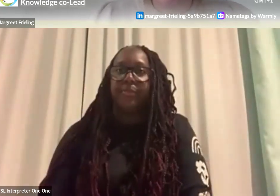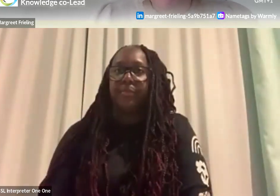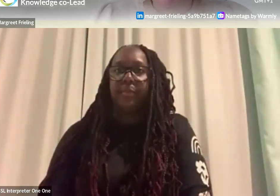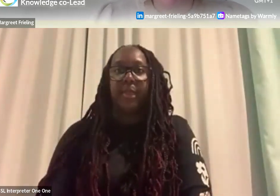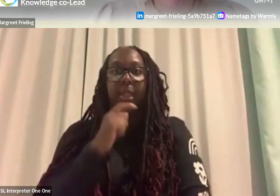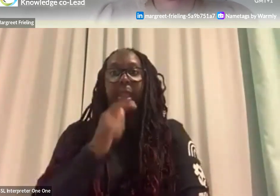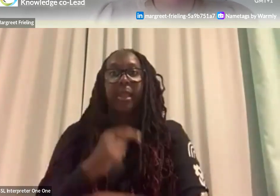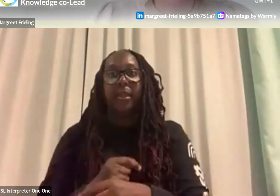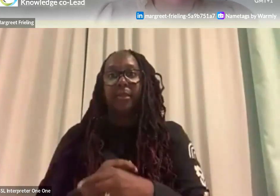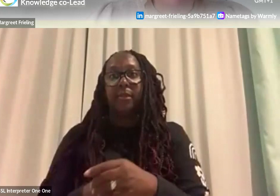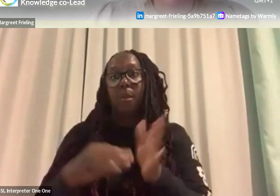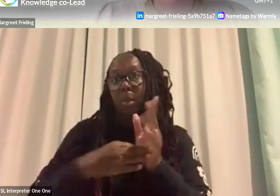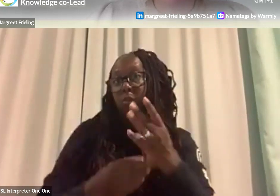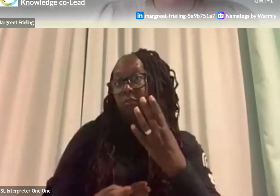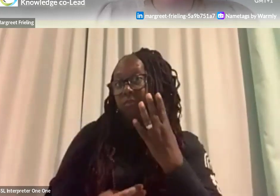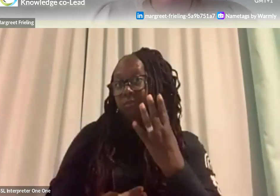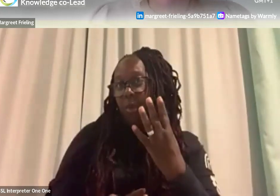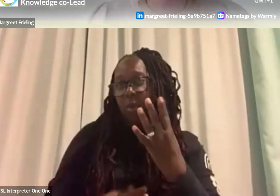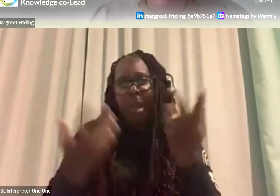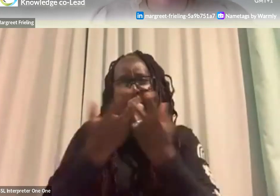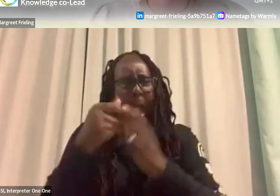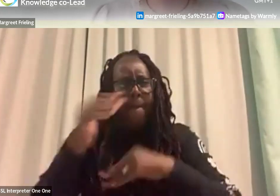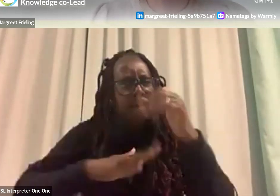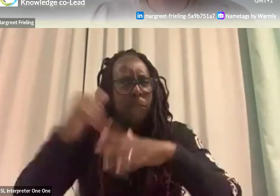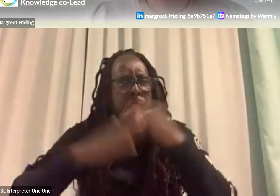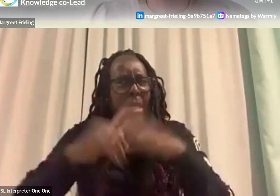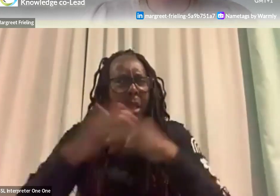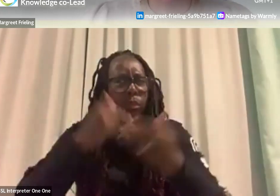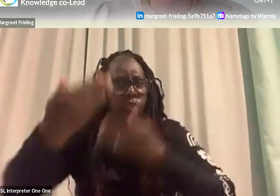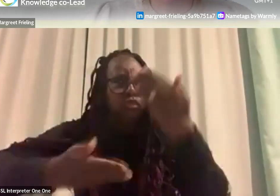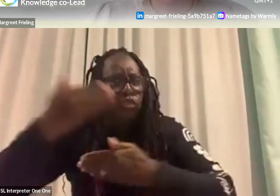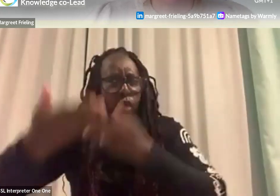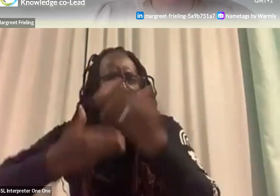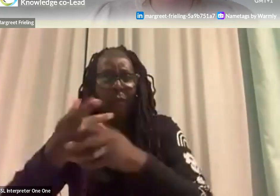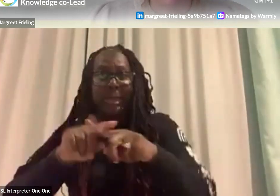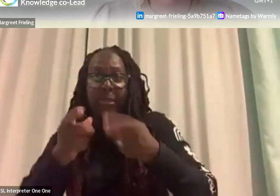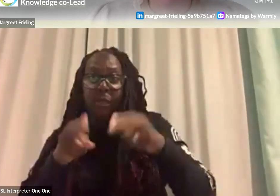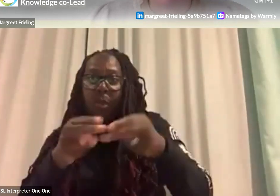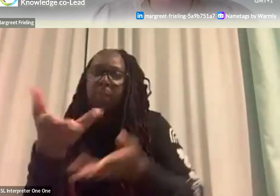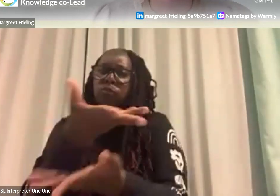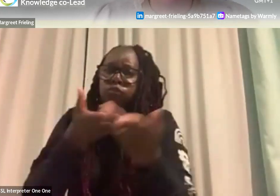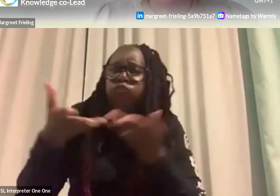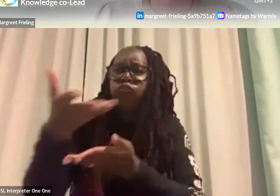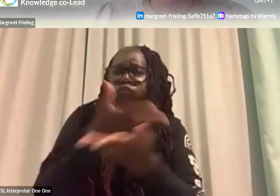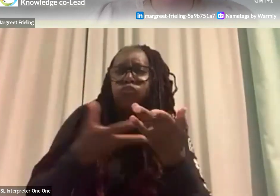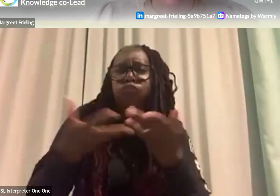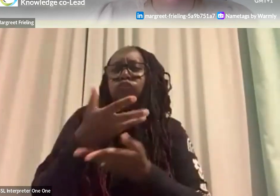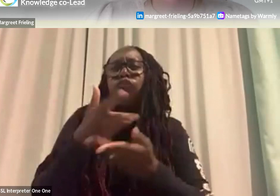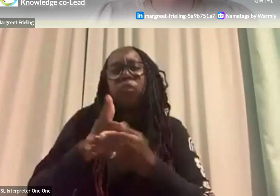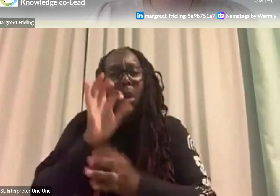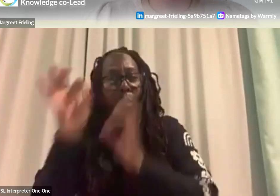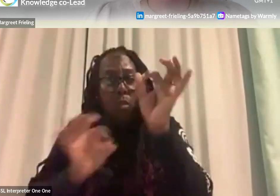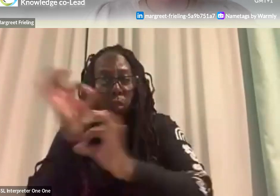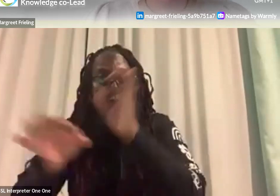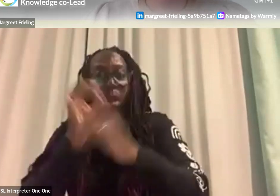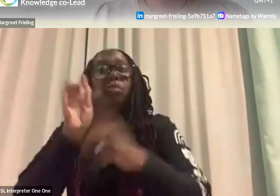4, we're helping to build that narrative and the different ways into this conversation, and to be able to respond to these questions